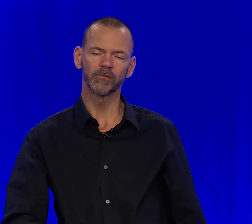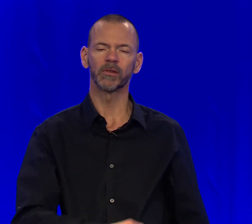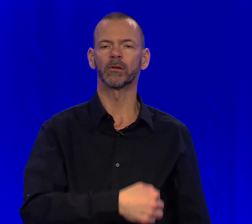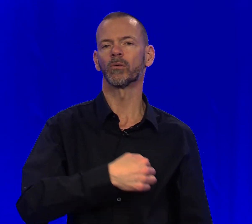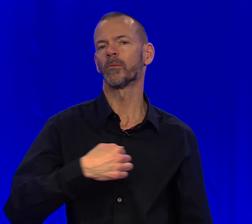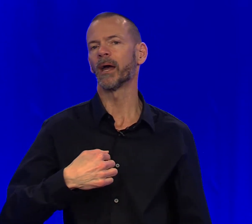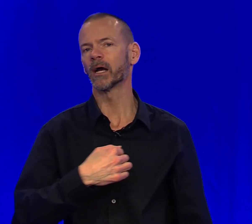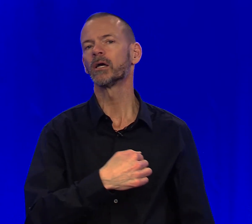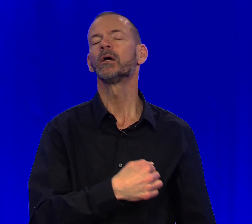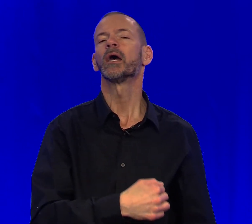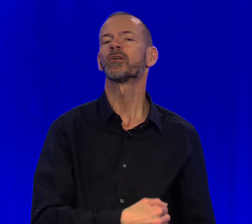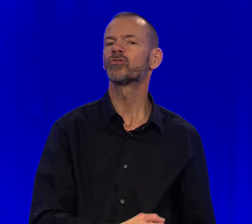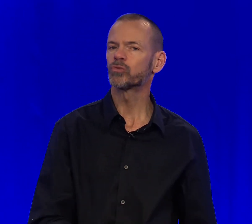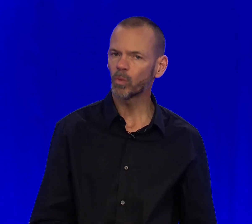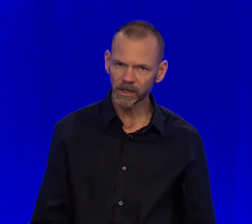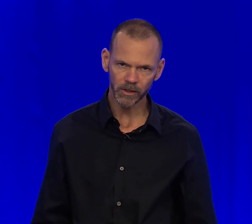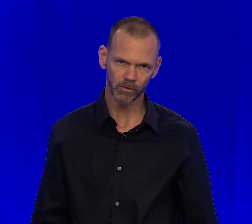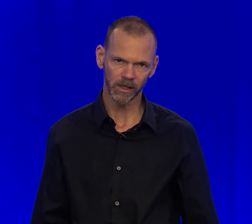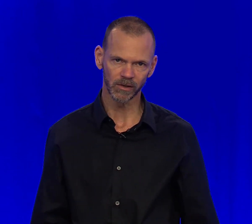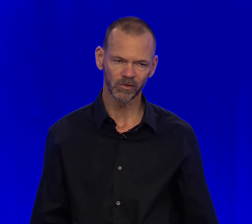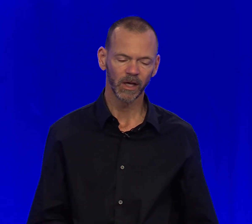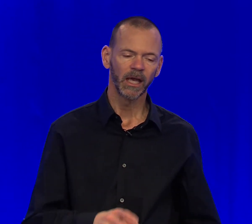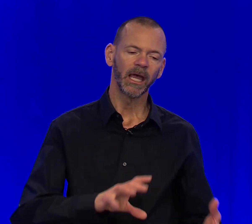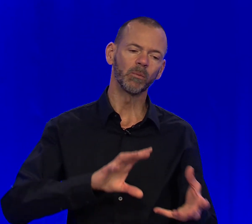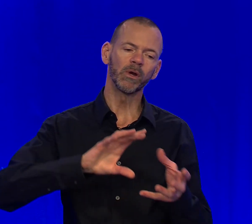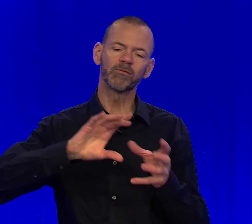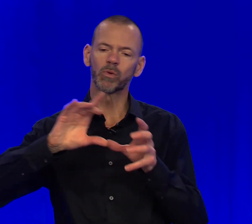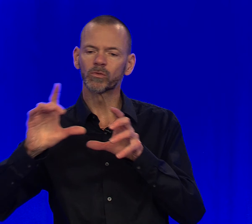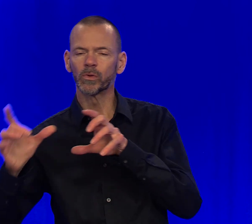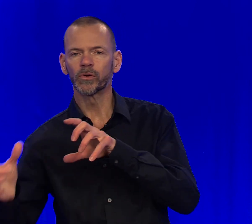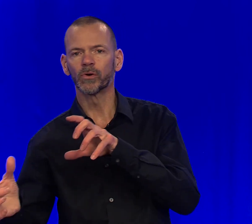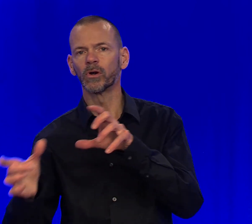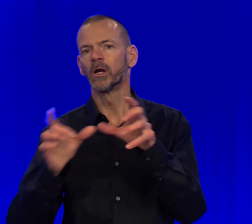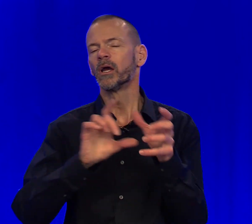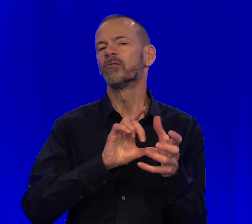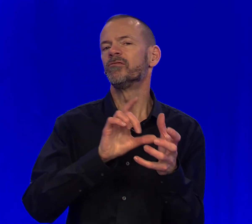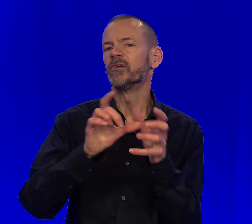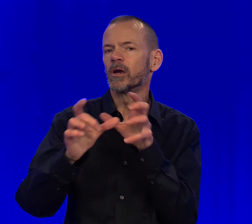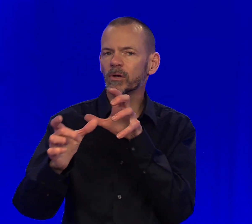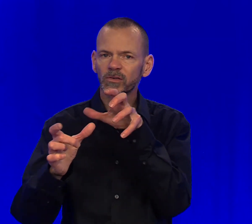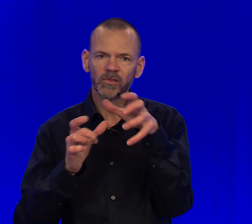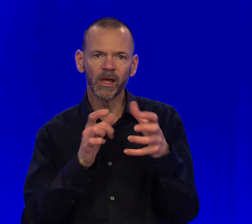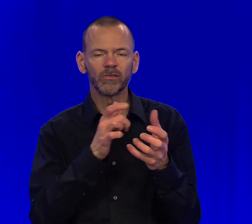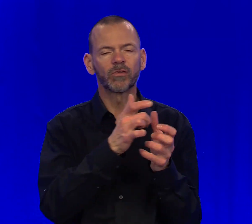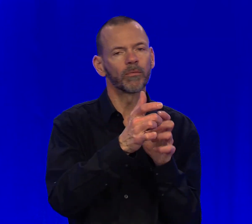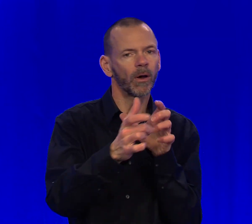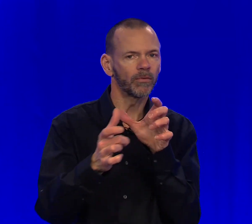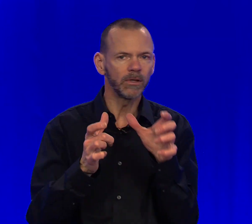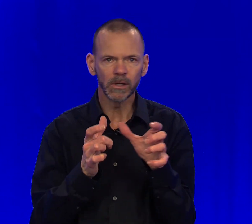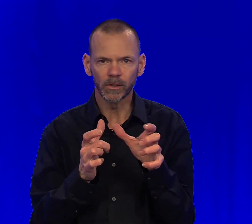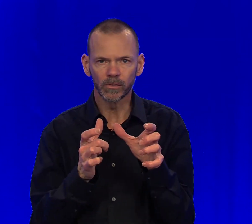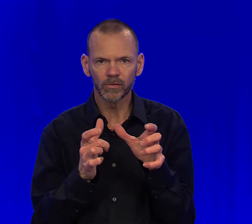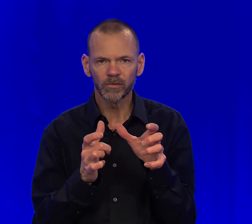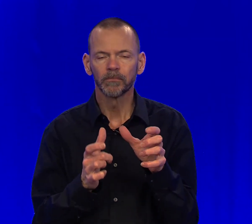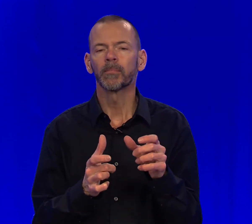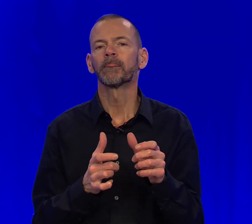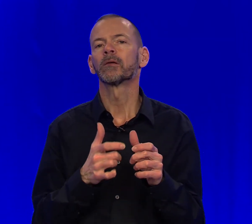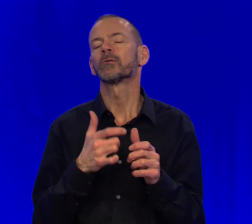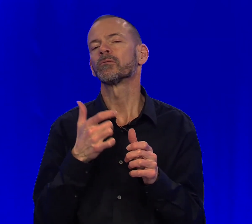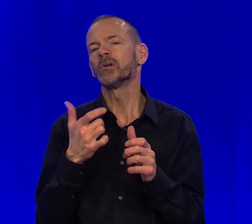in the lower back at 20 degrees. And we have worked with her various things throughout the years.